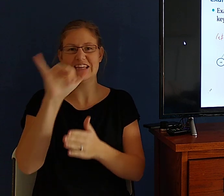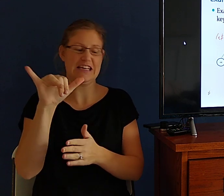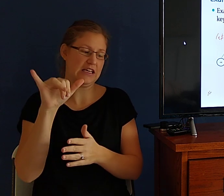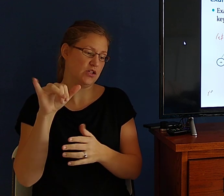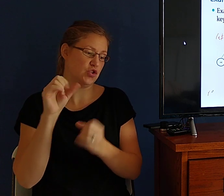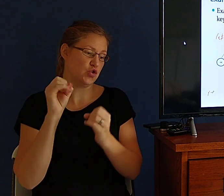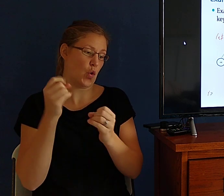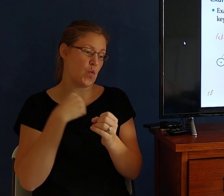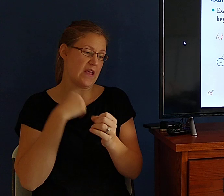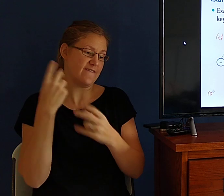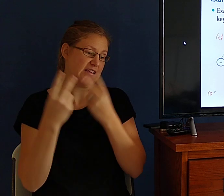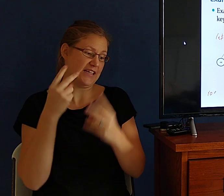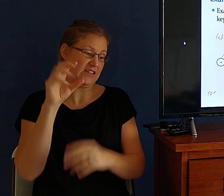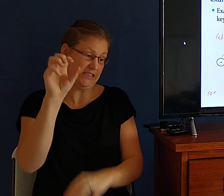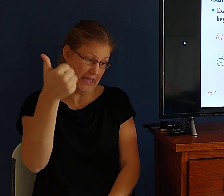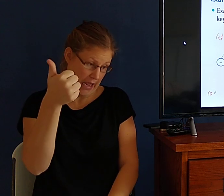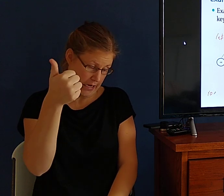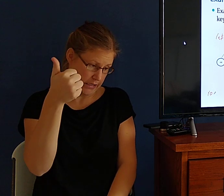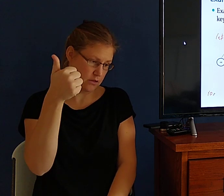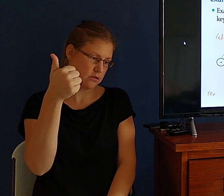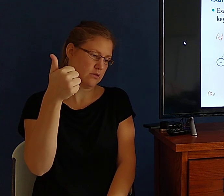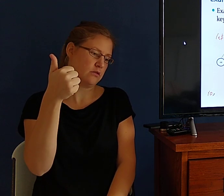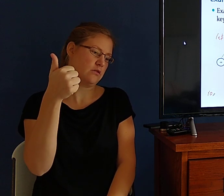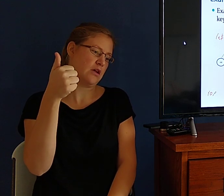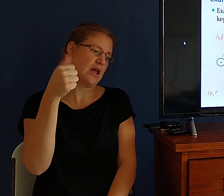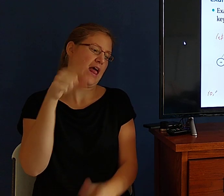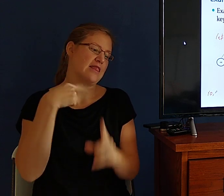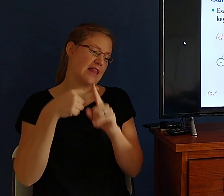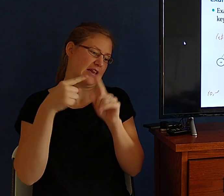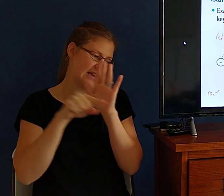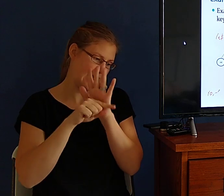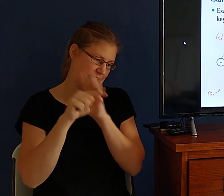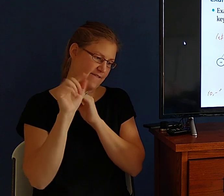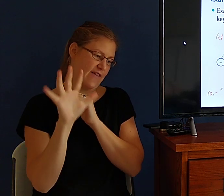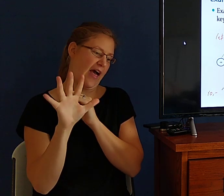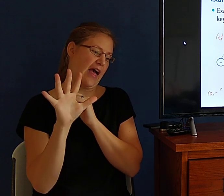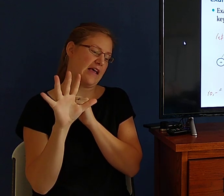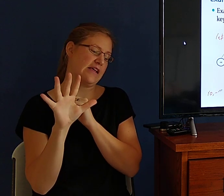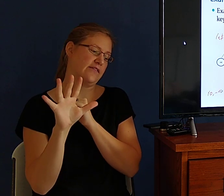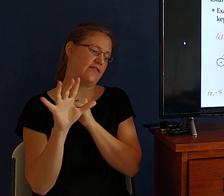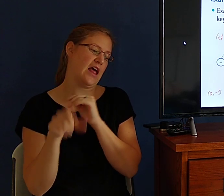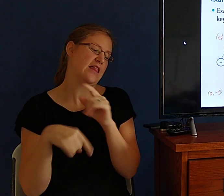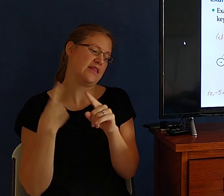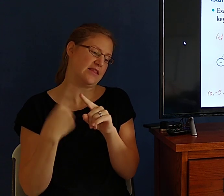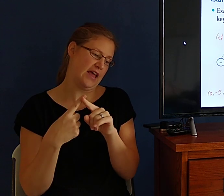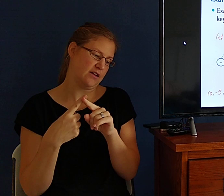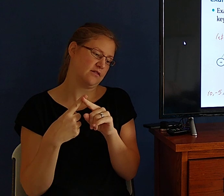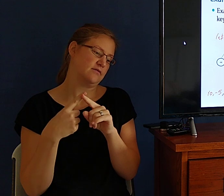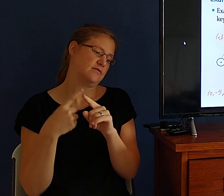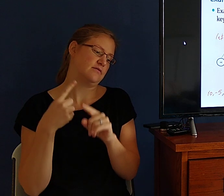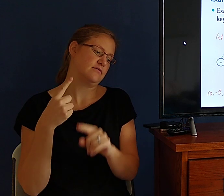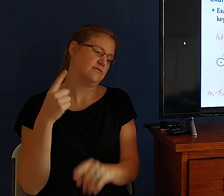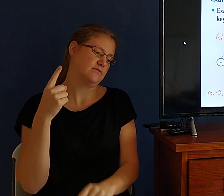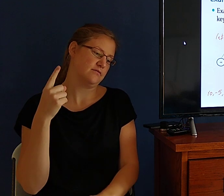have visited 10, and then minus 5, and then minus